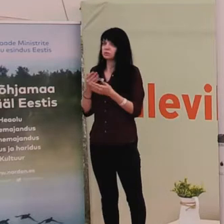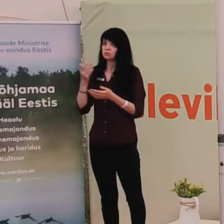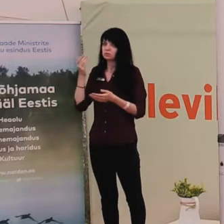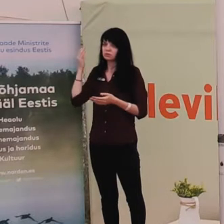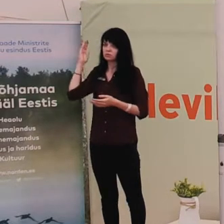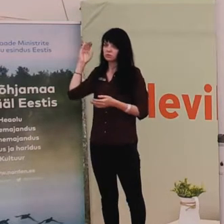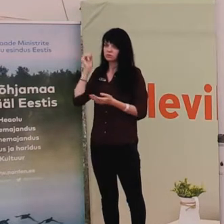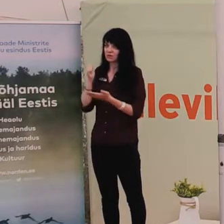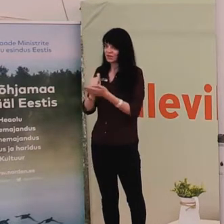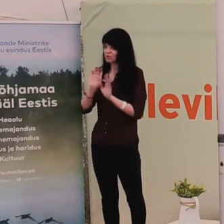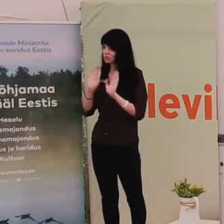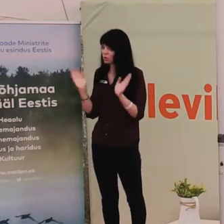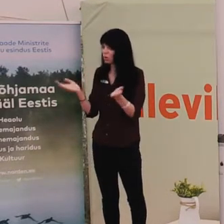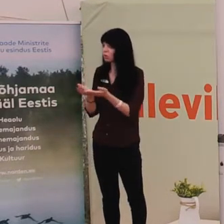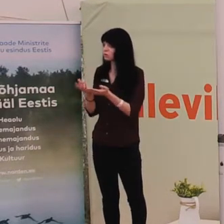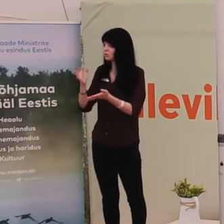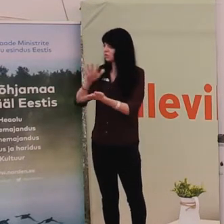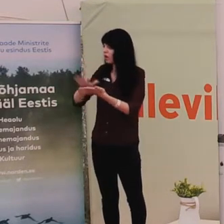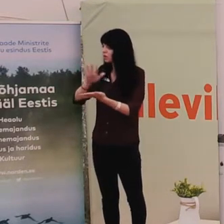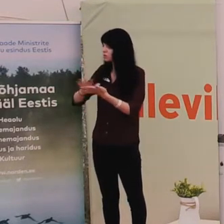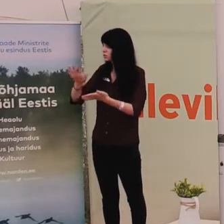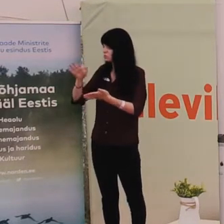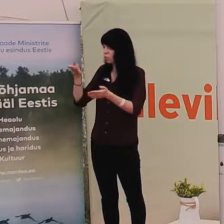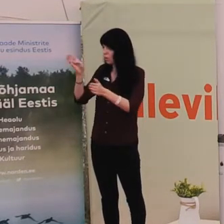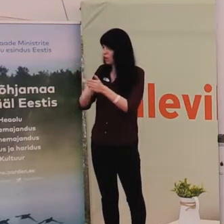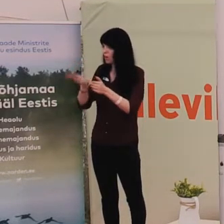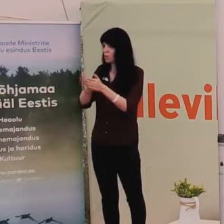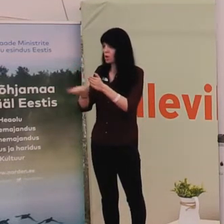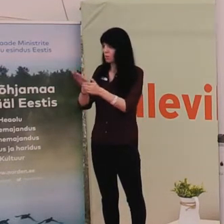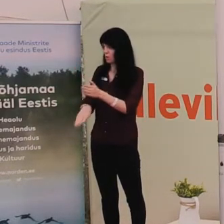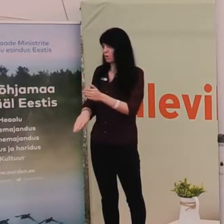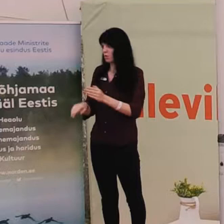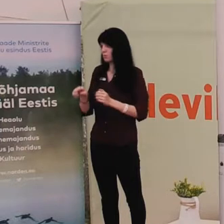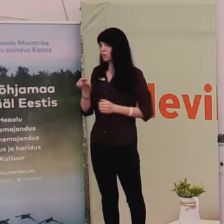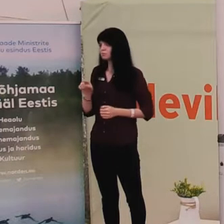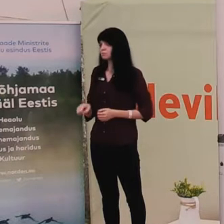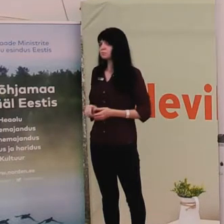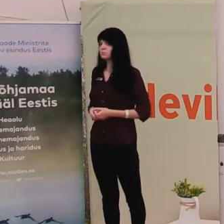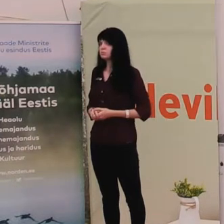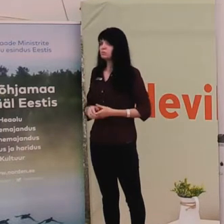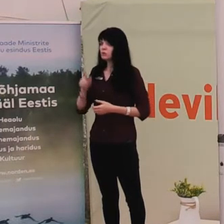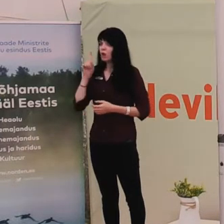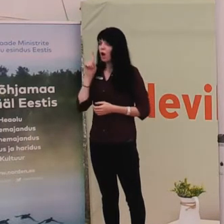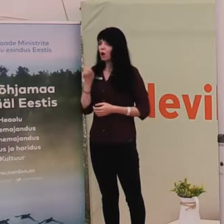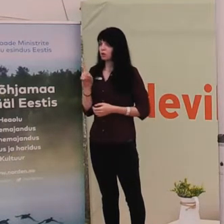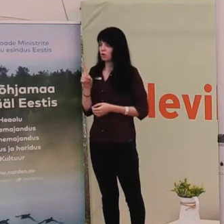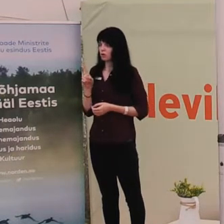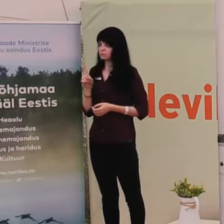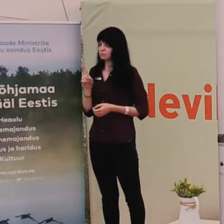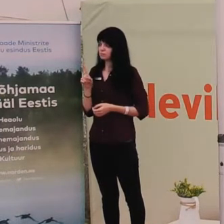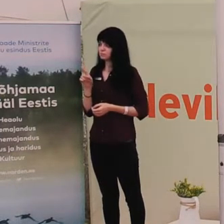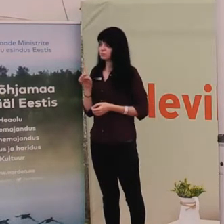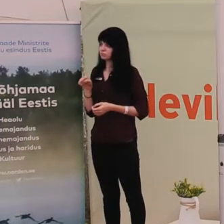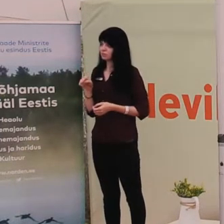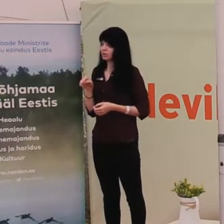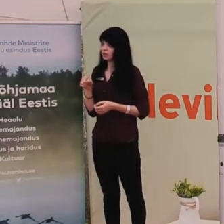pressure, pollution, etc., that they have grown hand in hand. But we